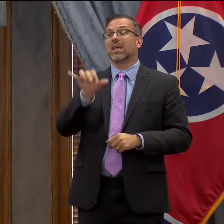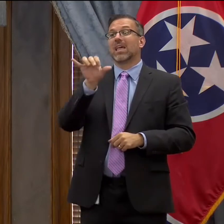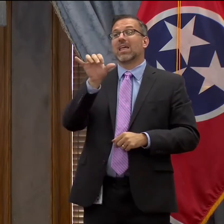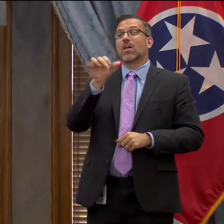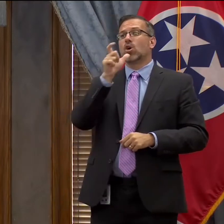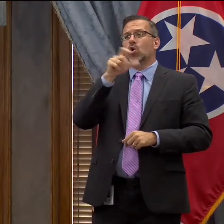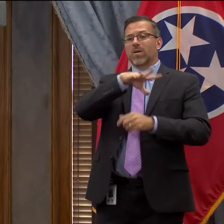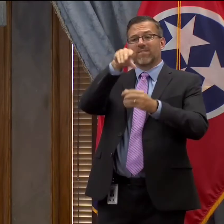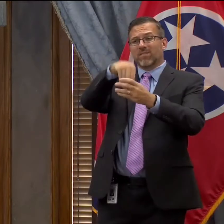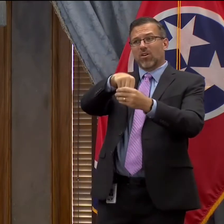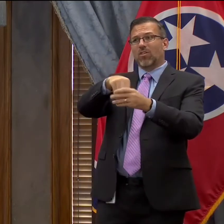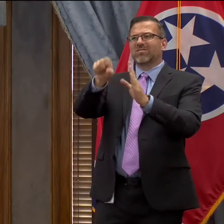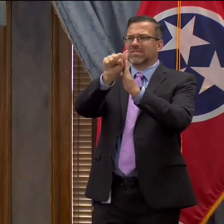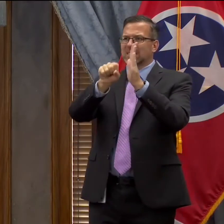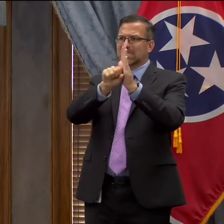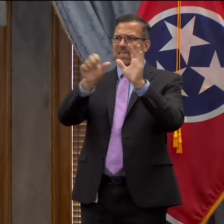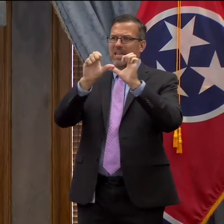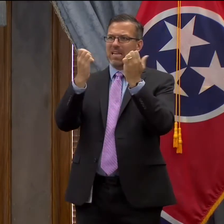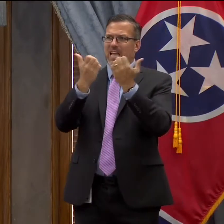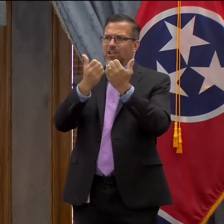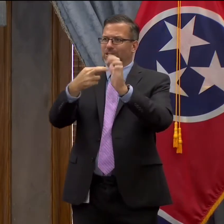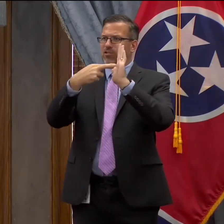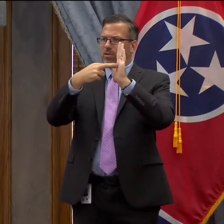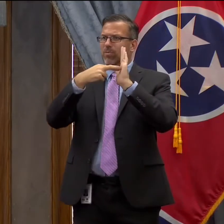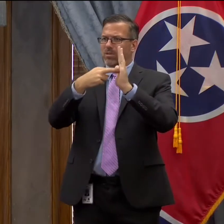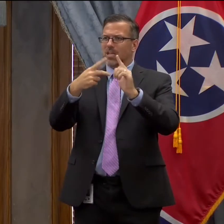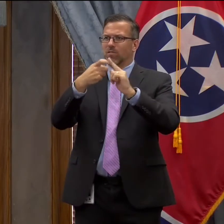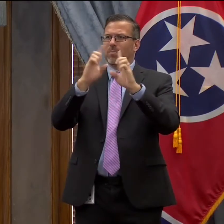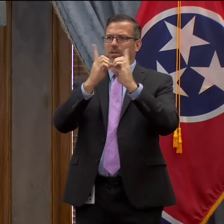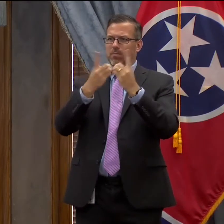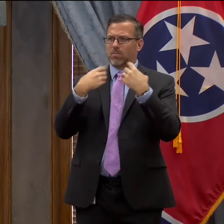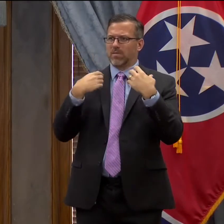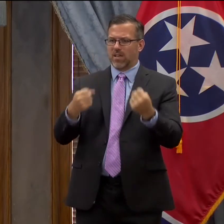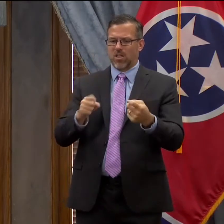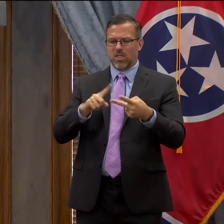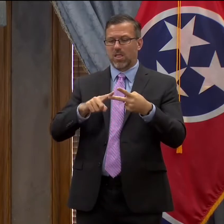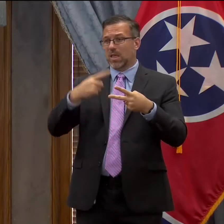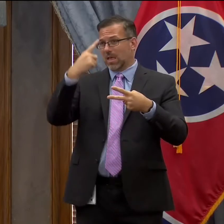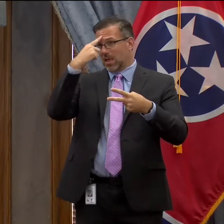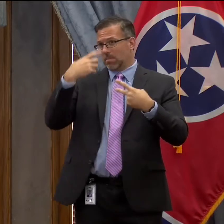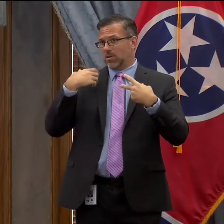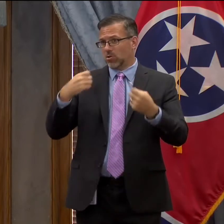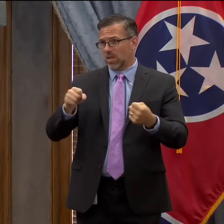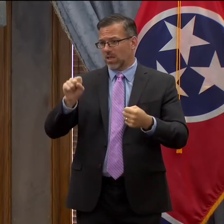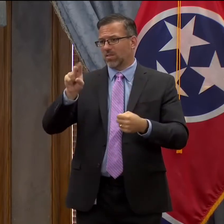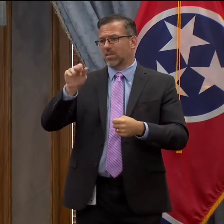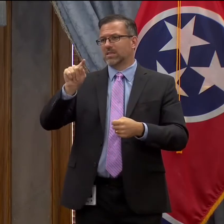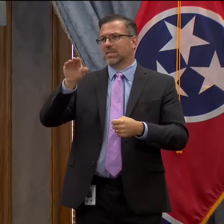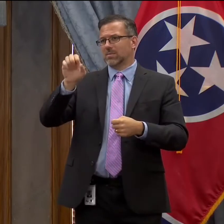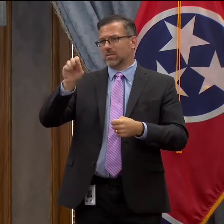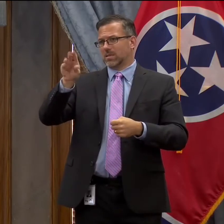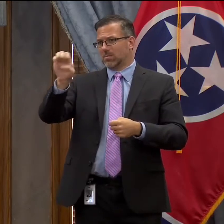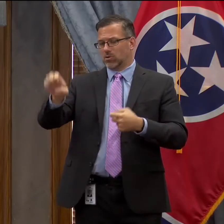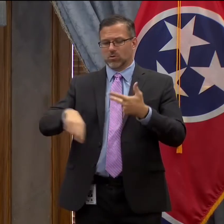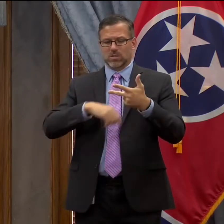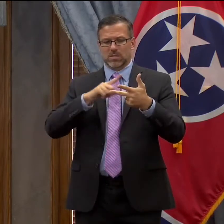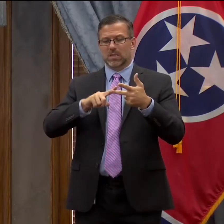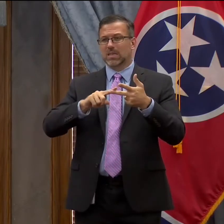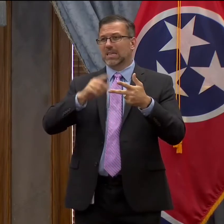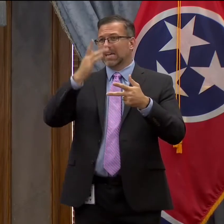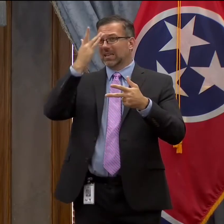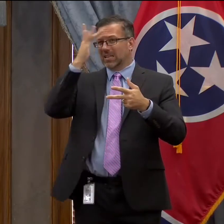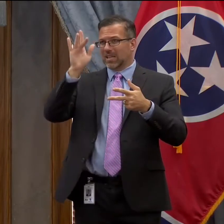broad-based, including state agency representatives from the Departments of Health, Mental Health and Substance Abuse Services, Intellectual and